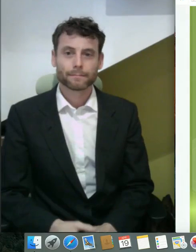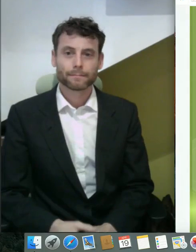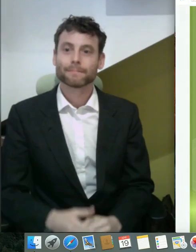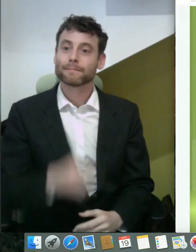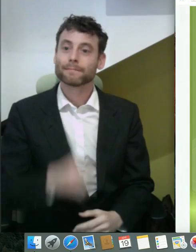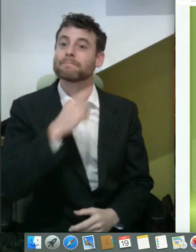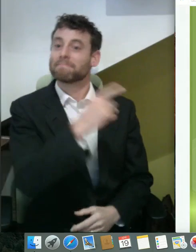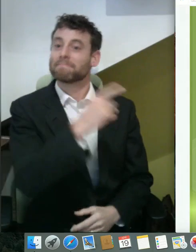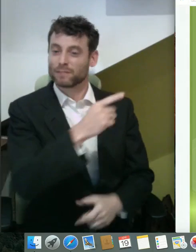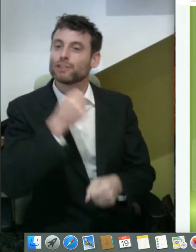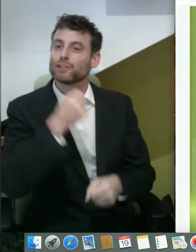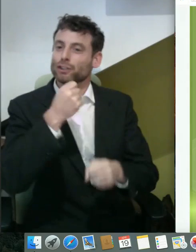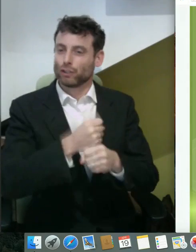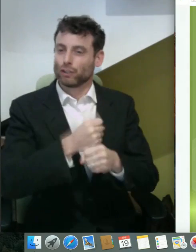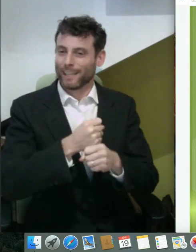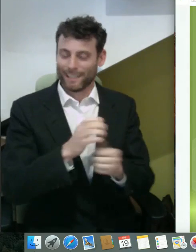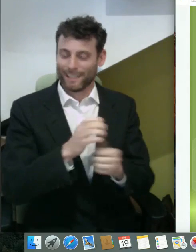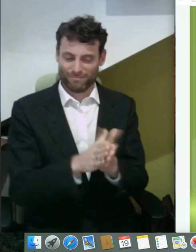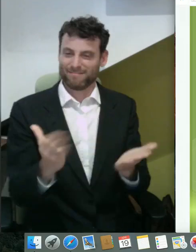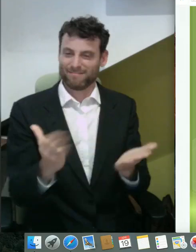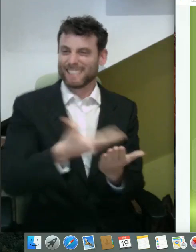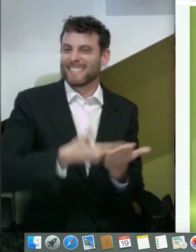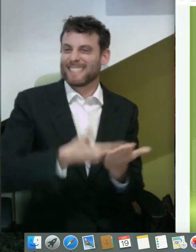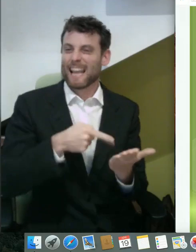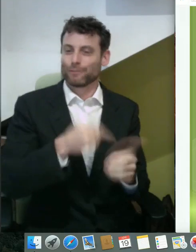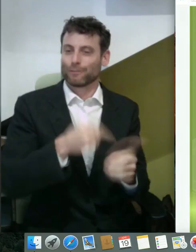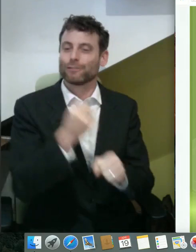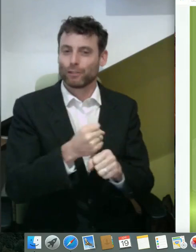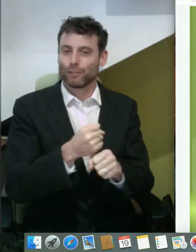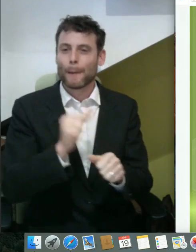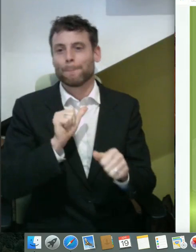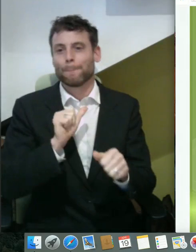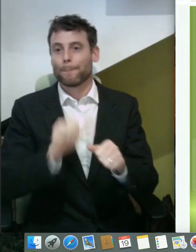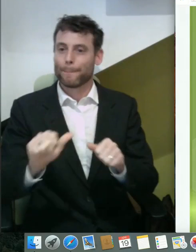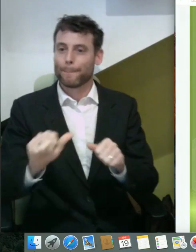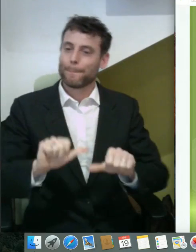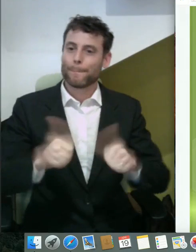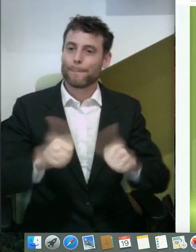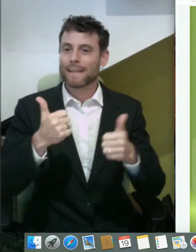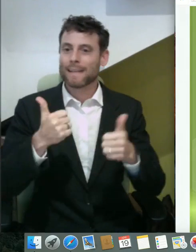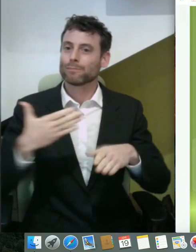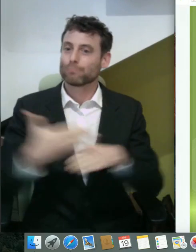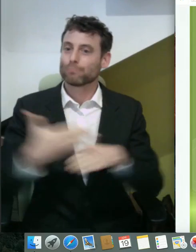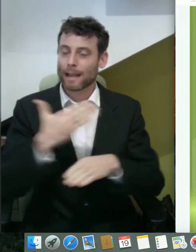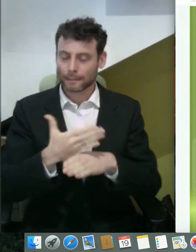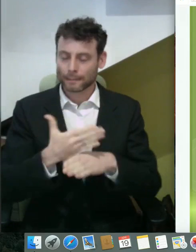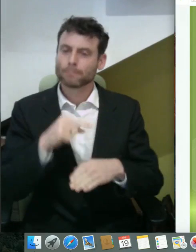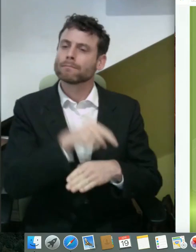Section G of the best practices looks at preparation,